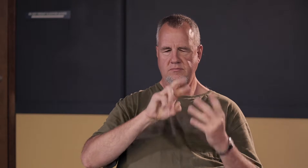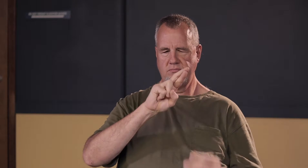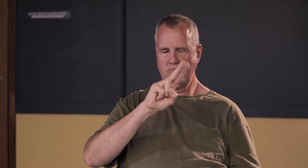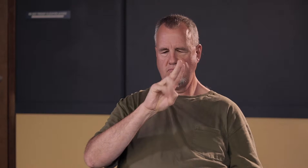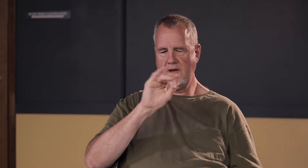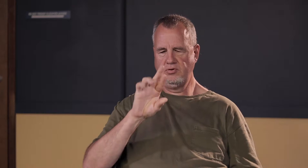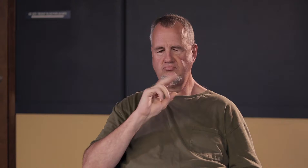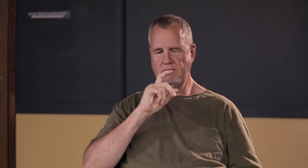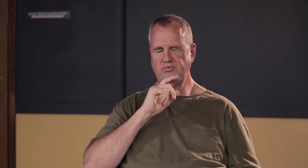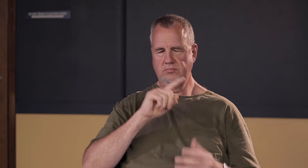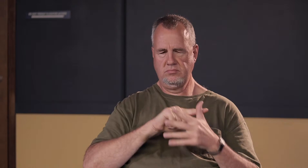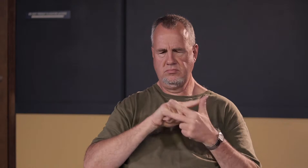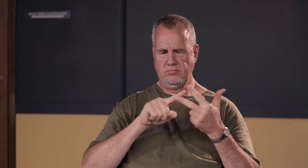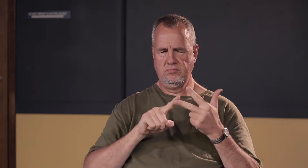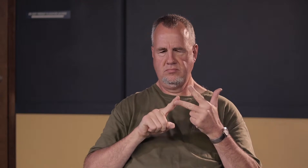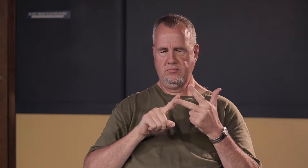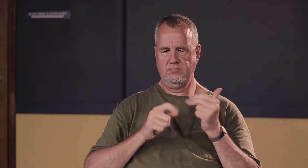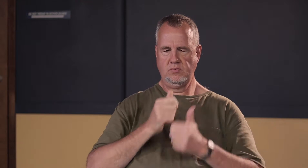felt material or plastic or rubber.